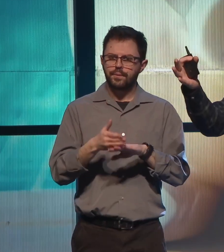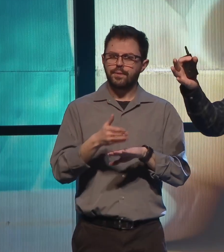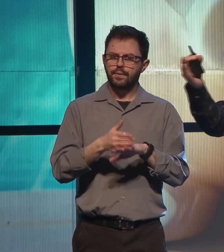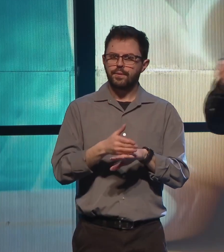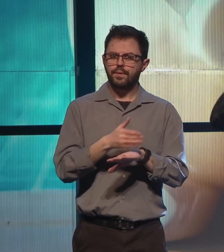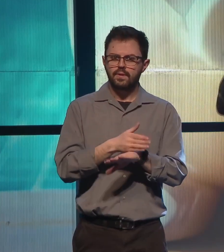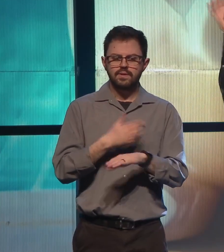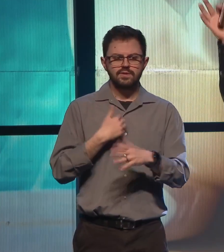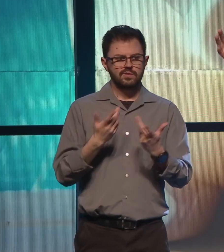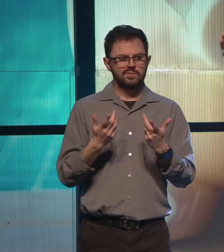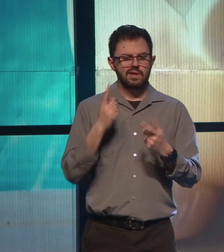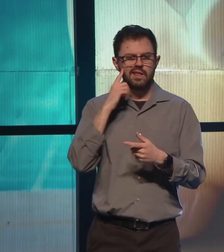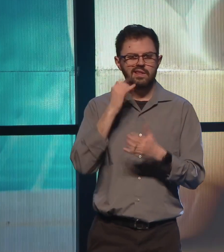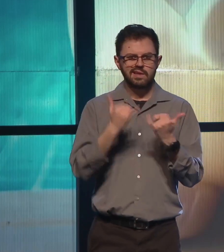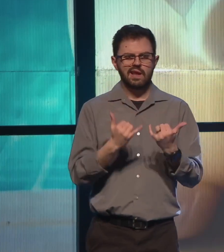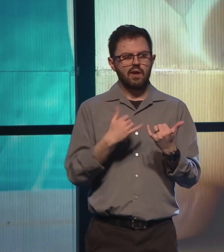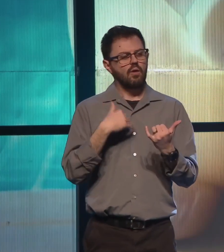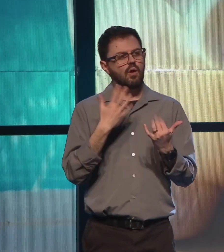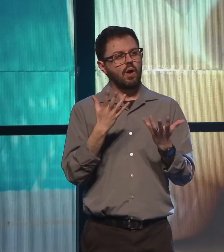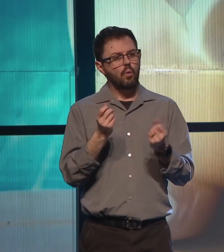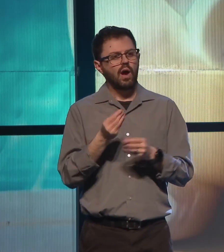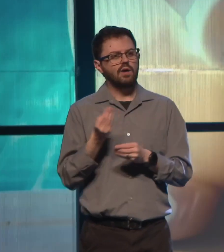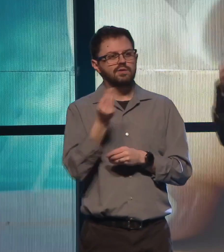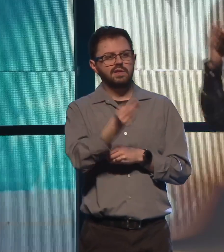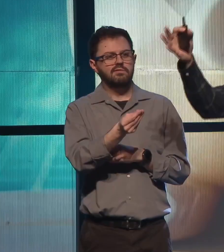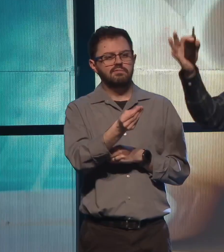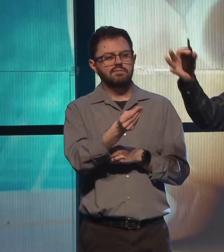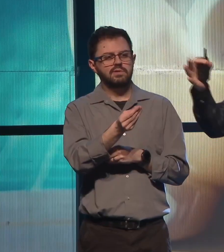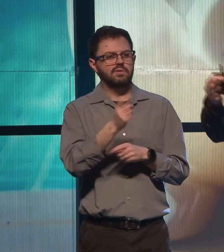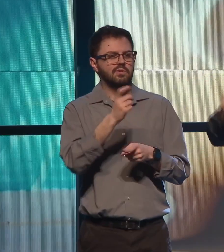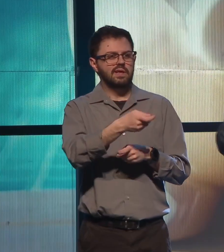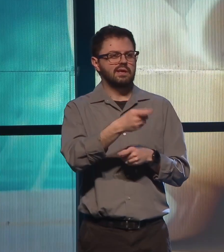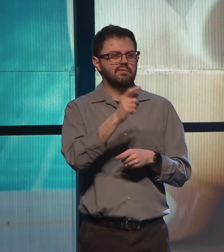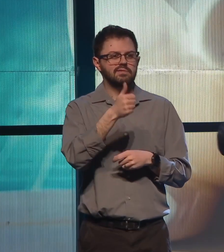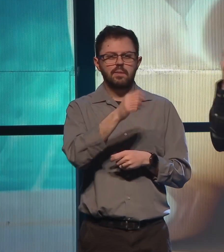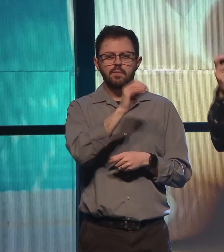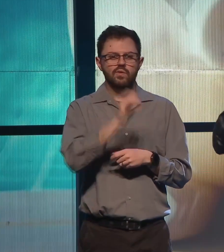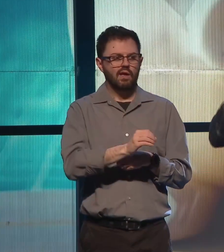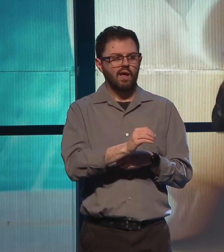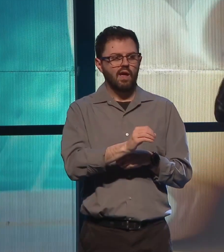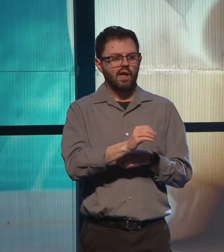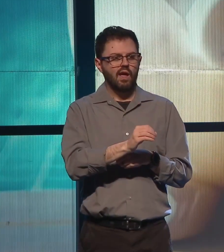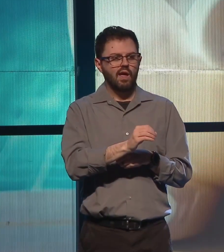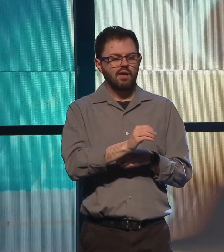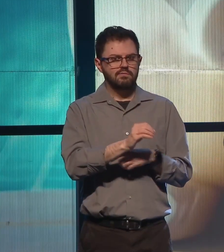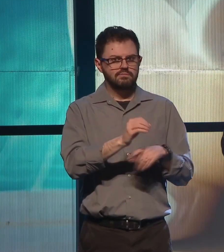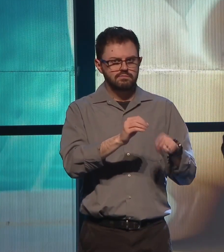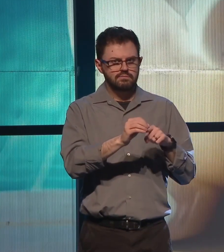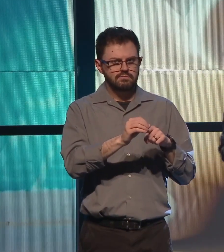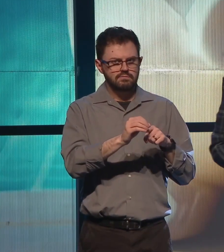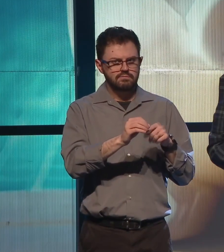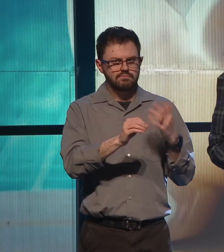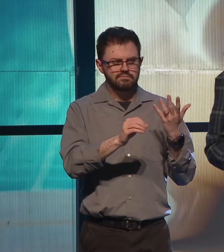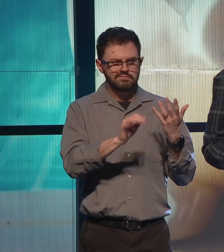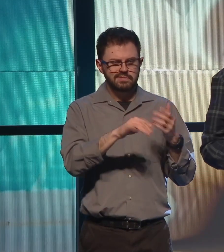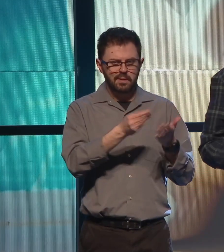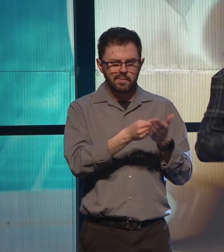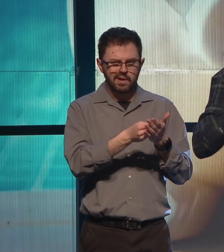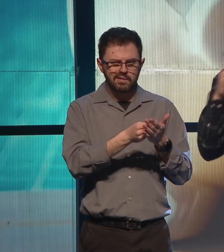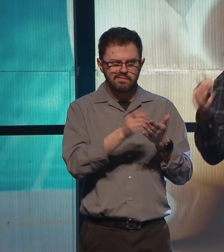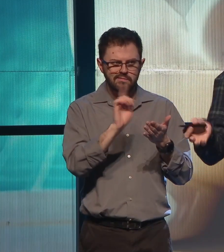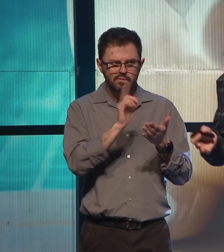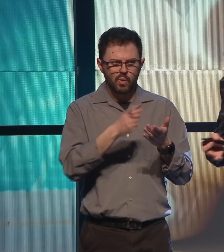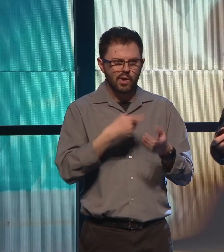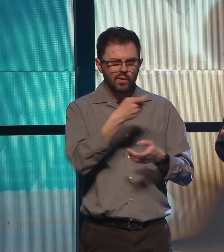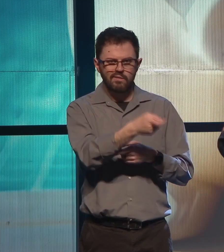away 10%. Let's just say that's your goal. Maybe you're not doing that. You say, I want to give away 10%. Then you got to think about, where will I give it, okay?